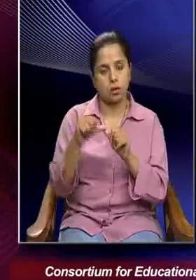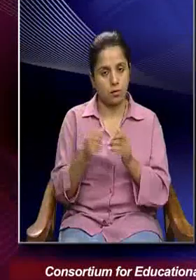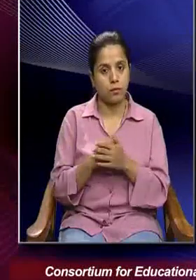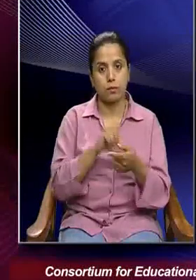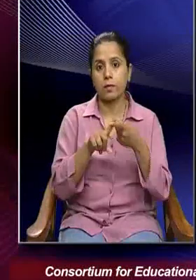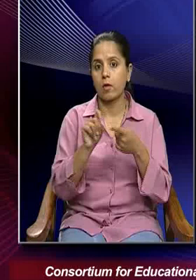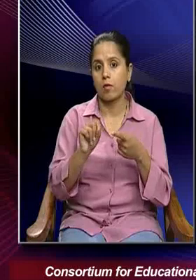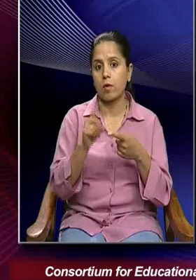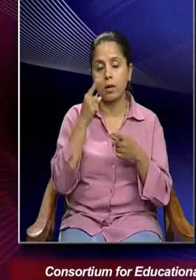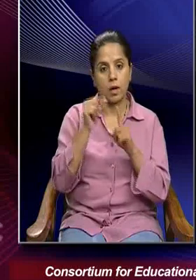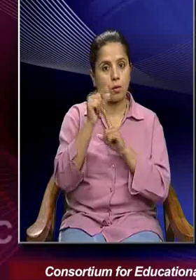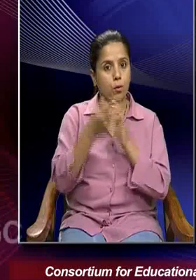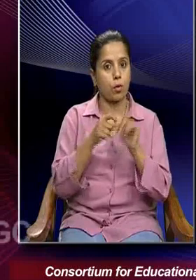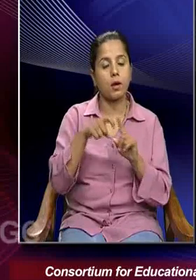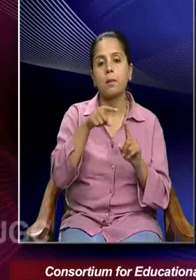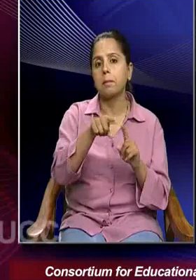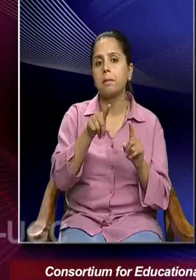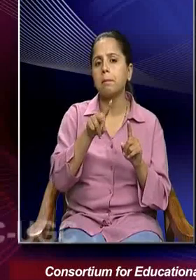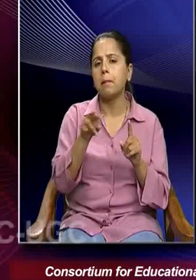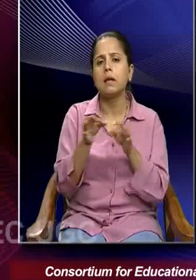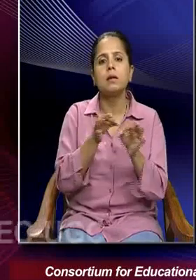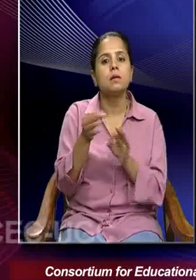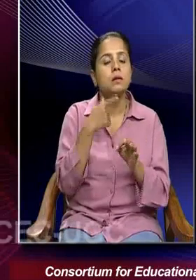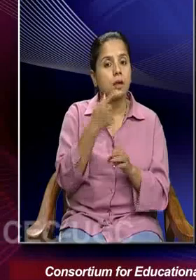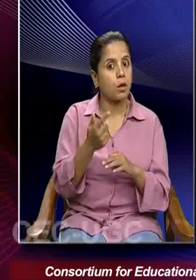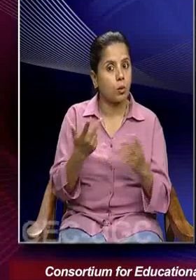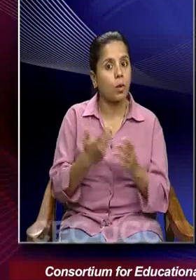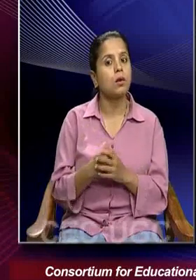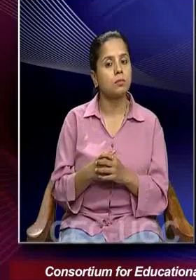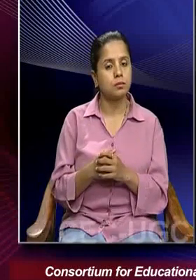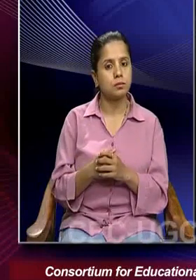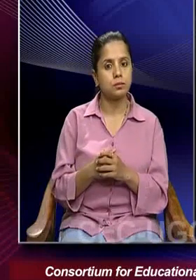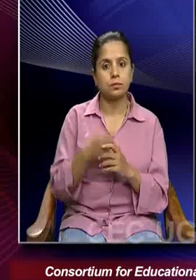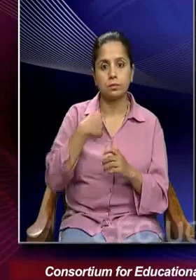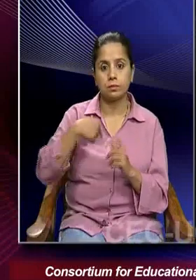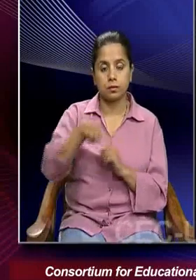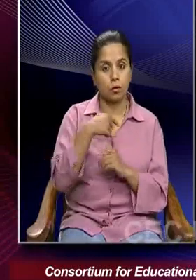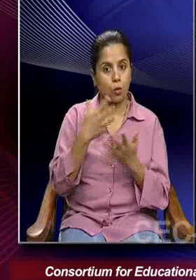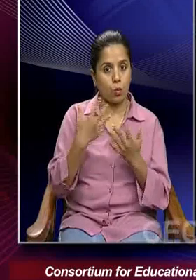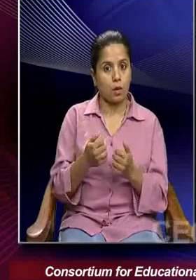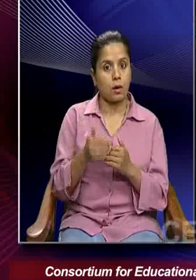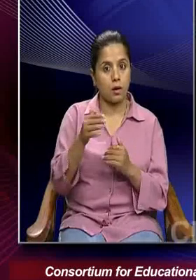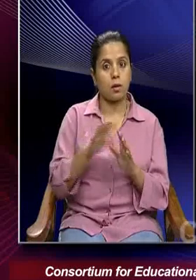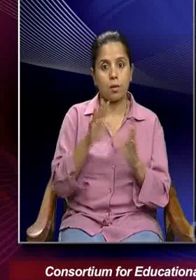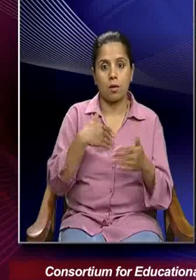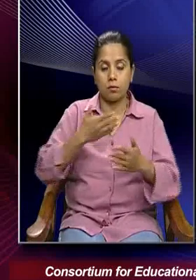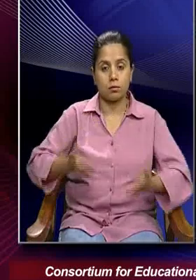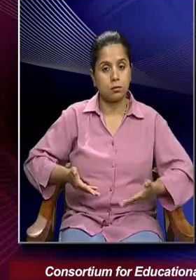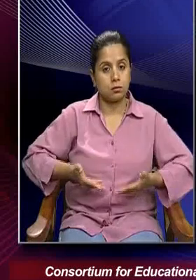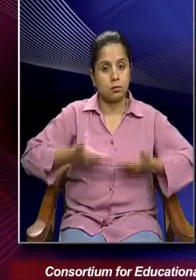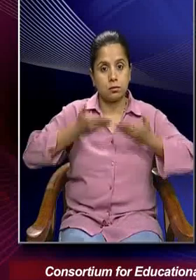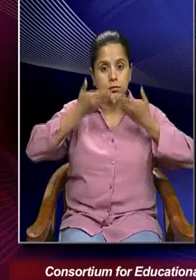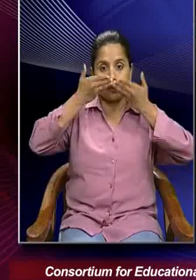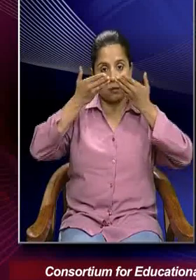The first step, Puraka, conveys that to take as much air as possible.